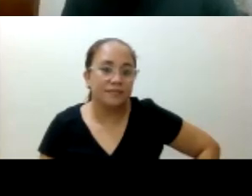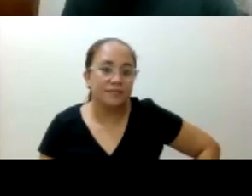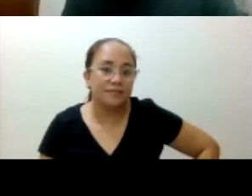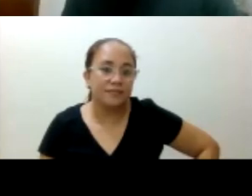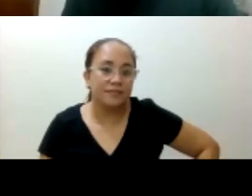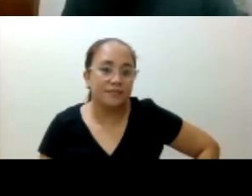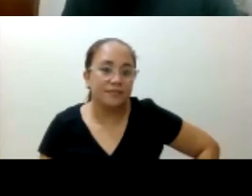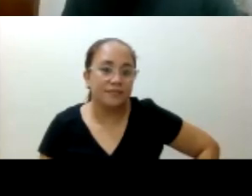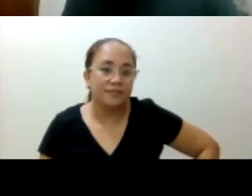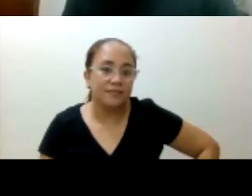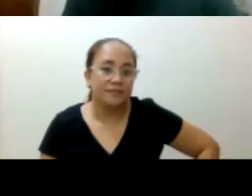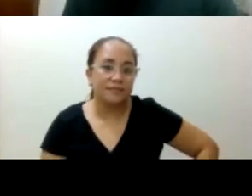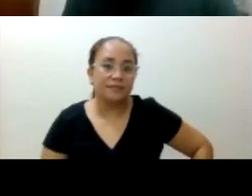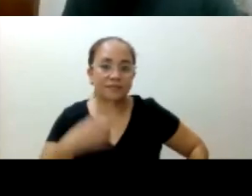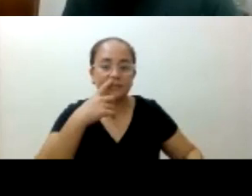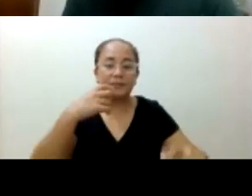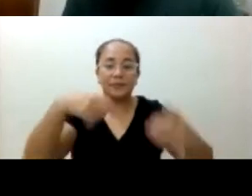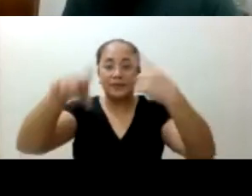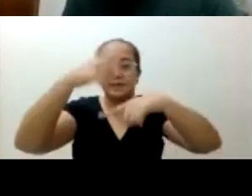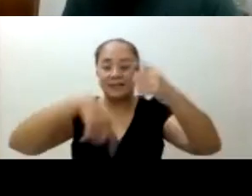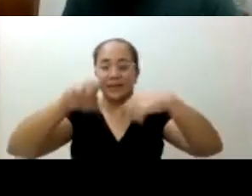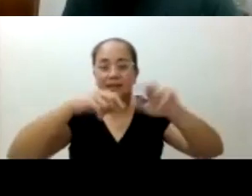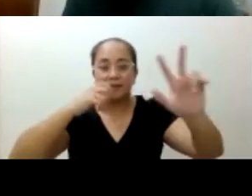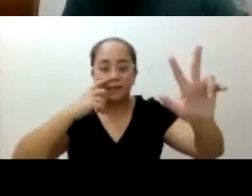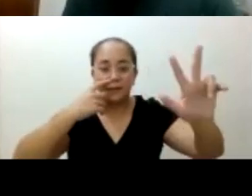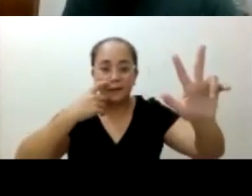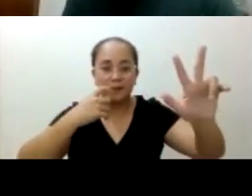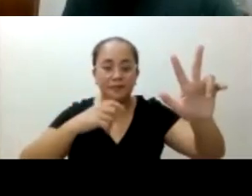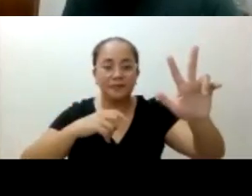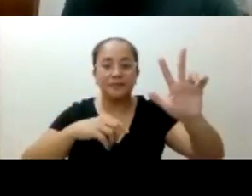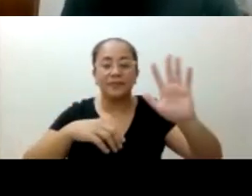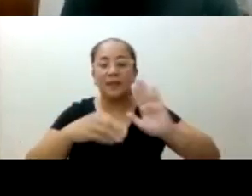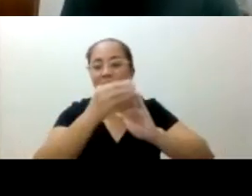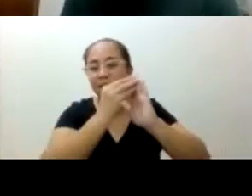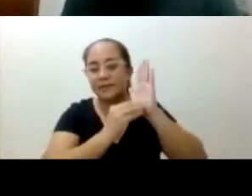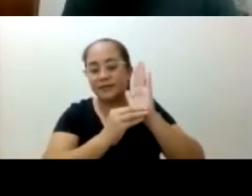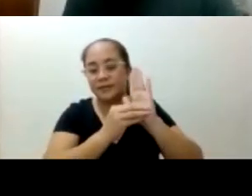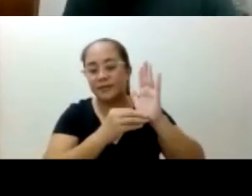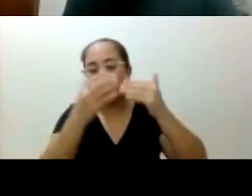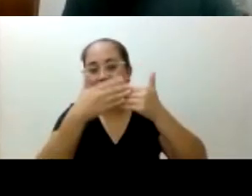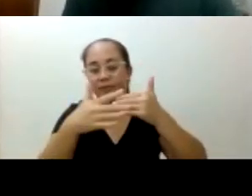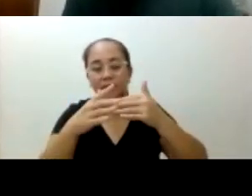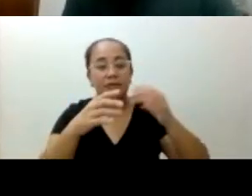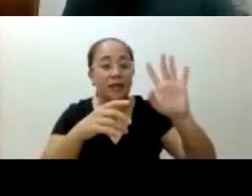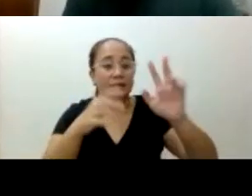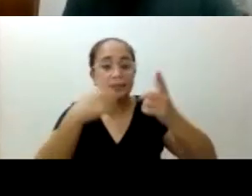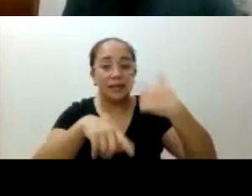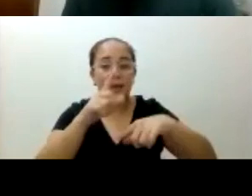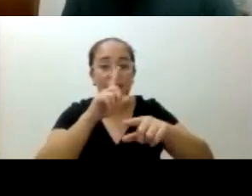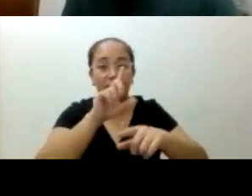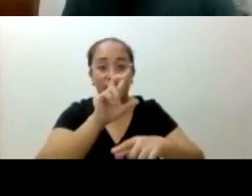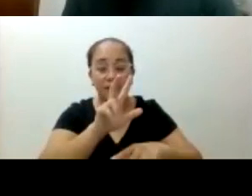All right, so sign 3, the hand shape occurs after sign 4 because you start with the beginning hand shape. So